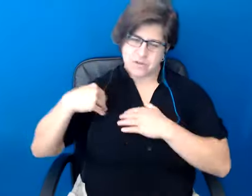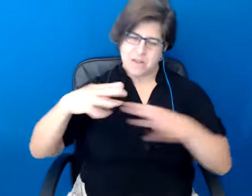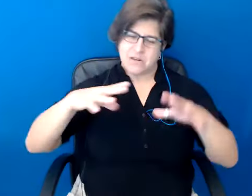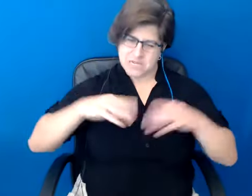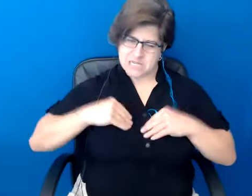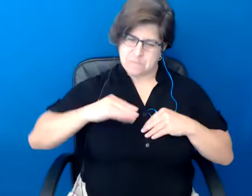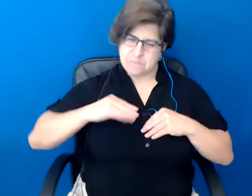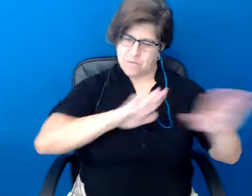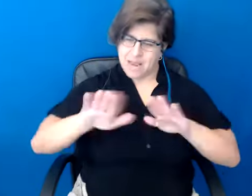the behavior of everybody,